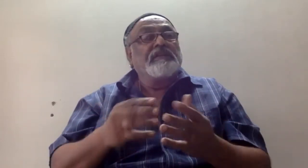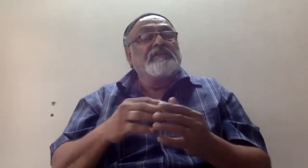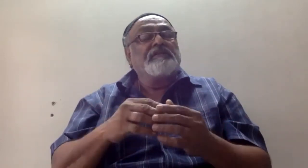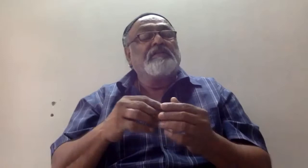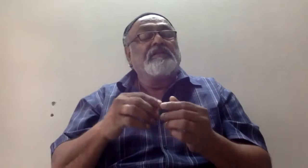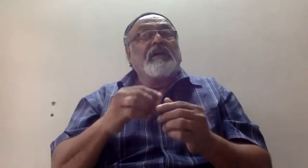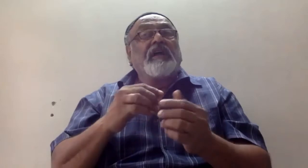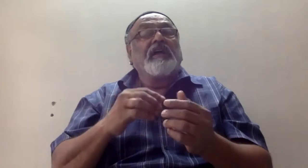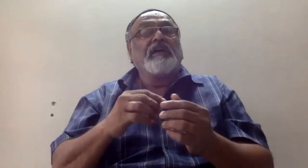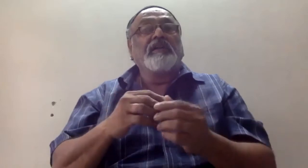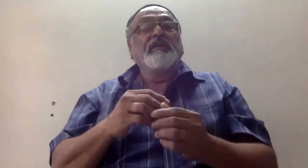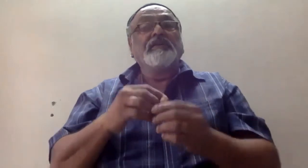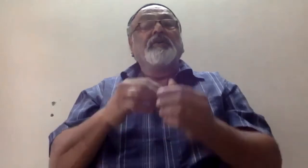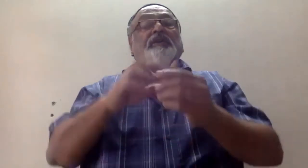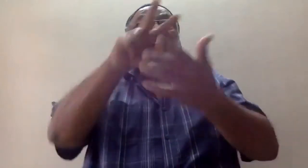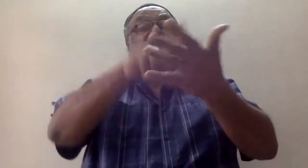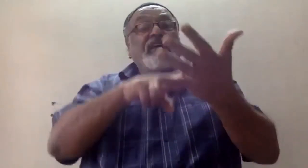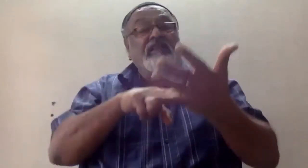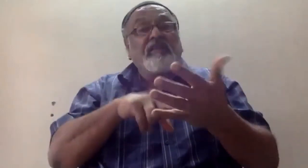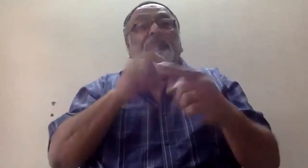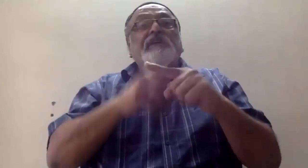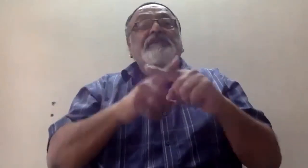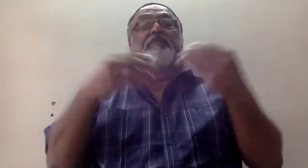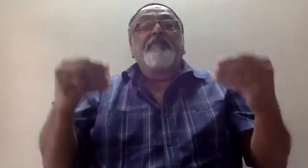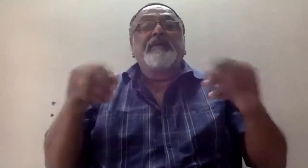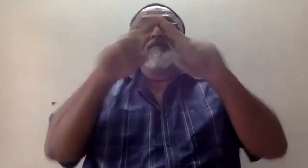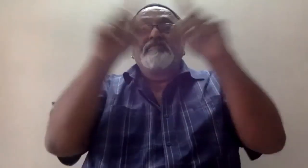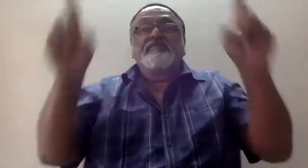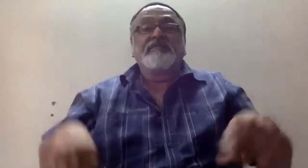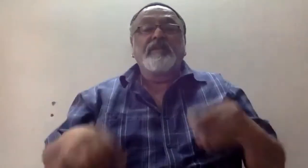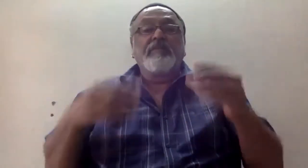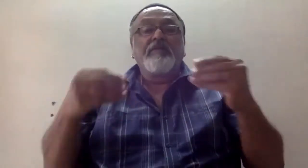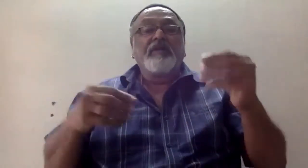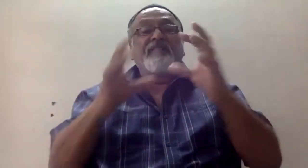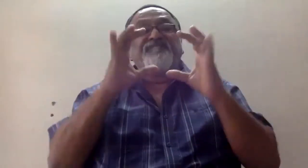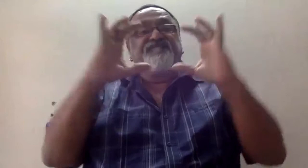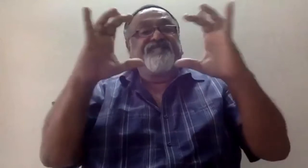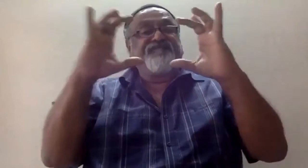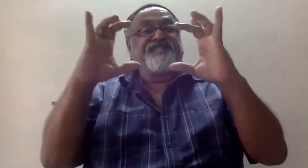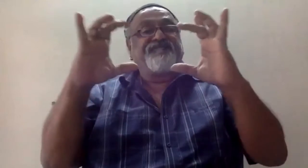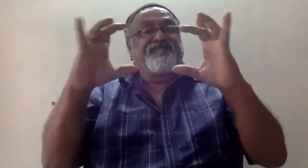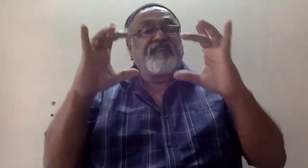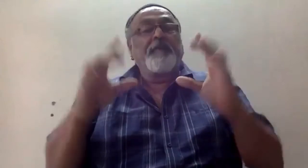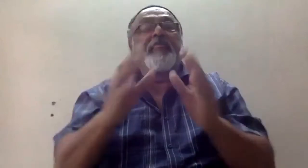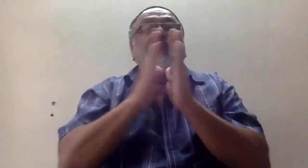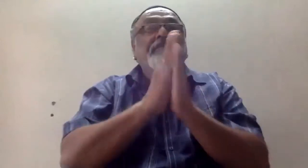pleadings and documents. You know, the lawyers will give you a huge bunch of pleadings. Sometimes it is